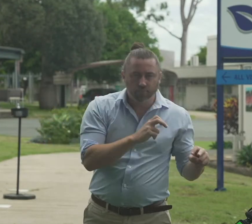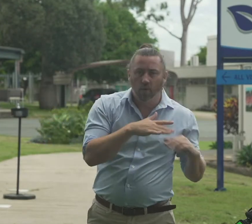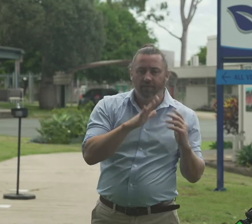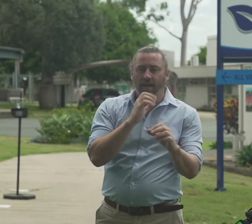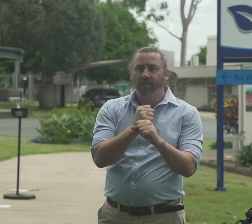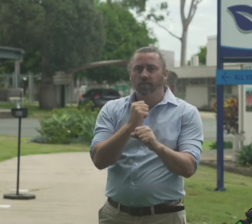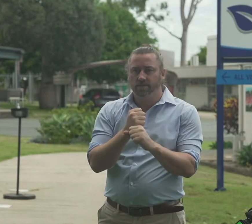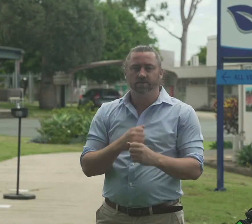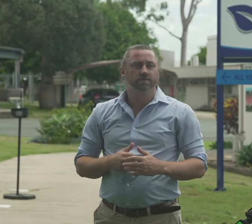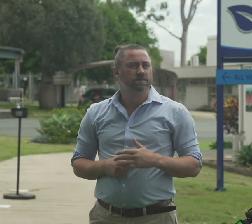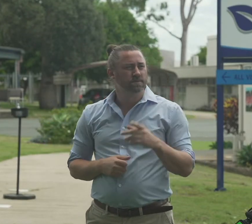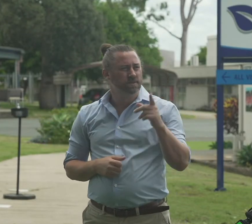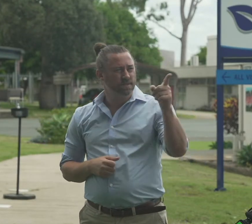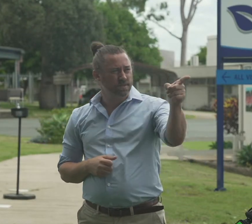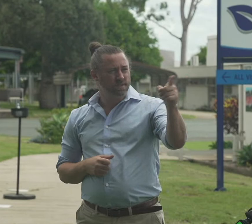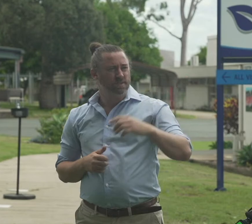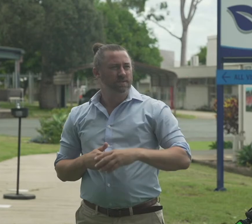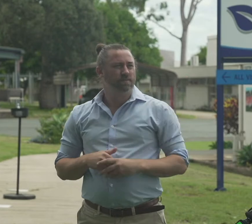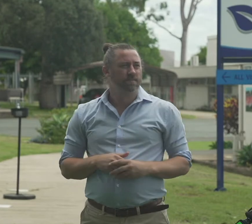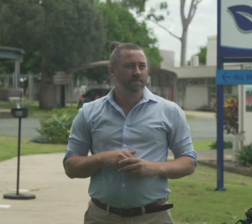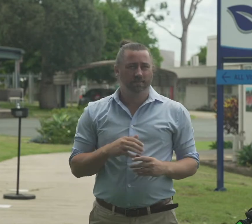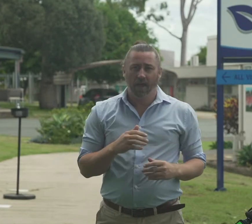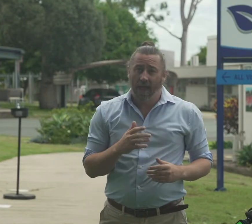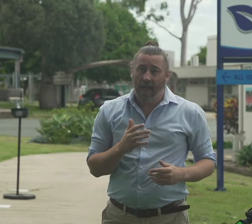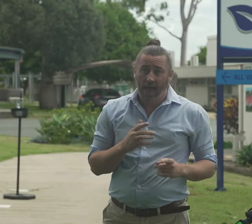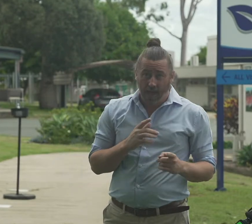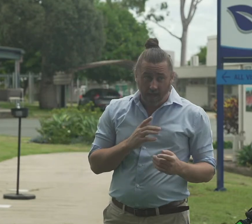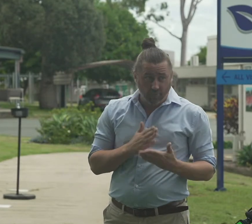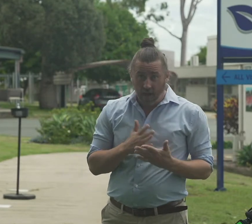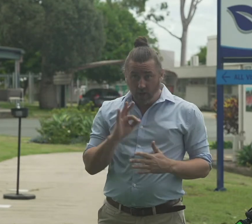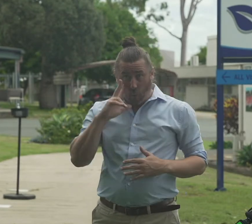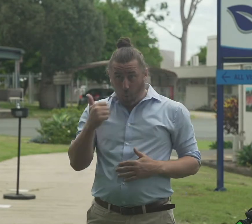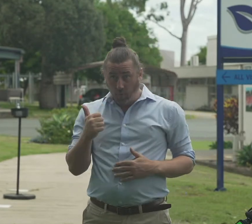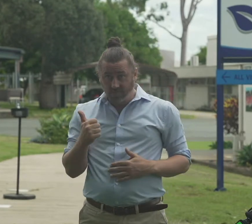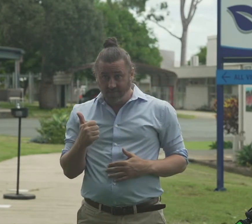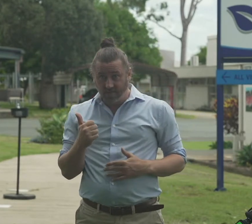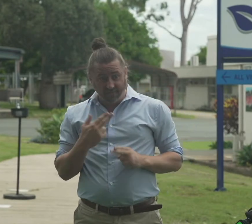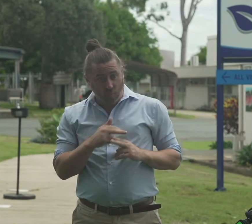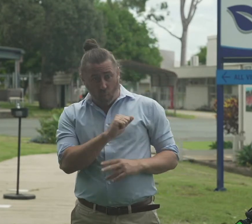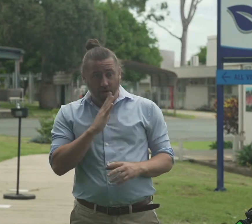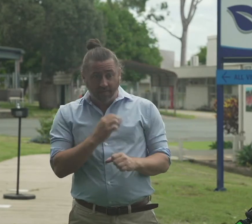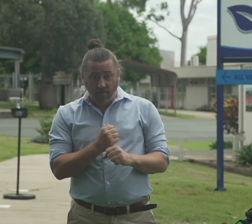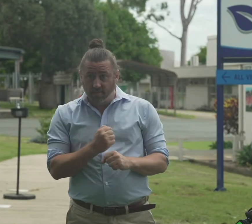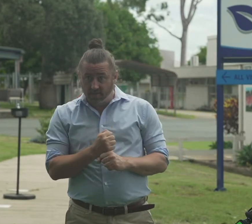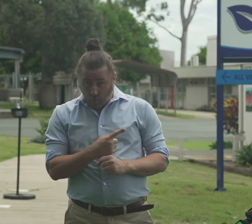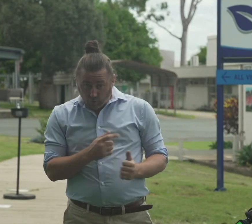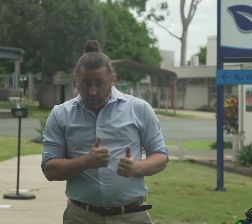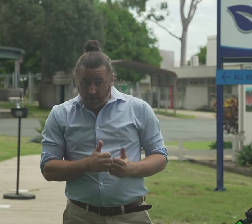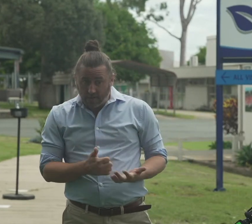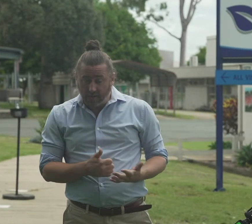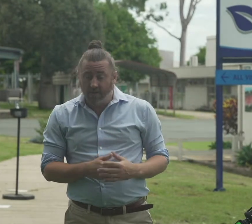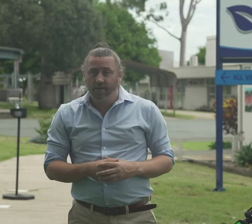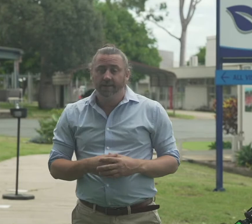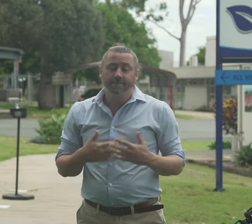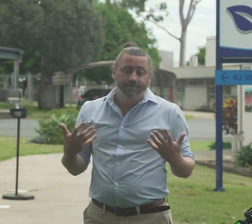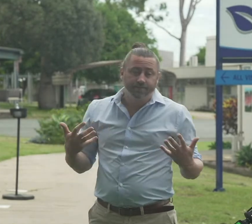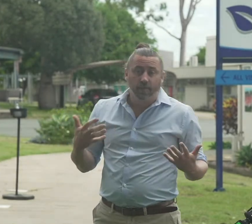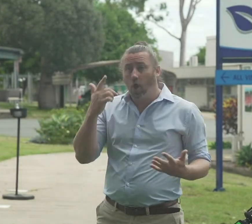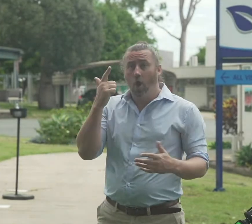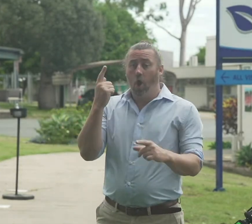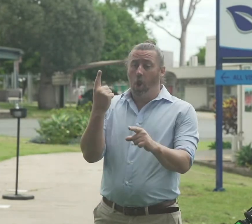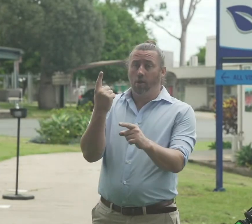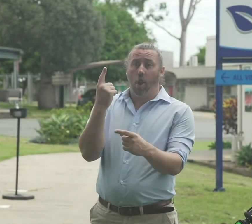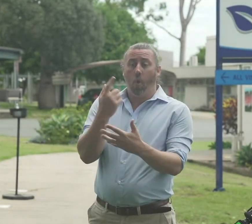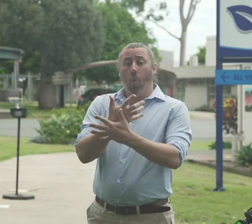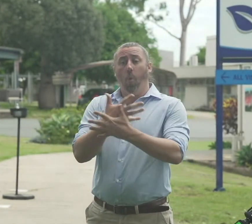raised. Do you accept that none of this reads well for the government right now? Oh, look, a lot of mud has been slung. A lot of